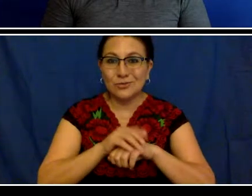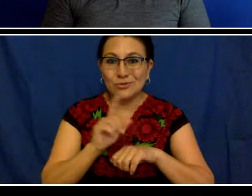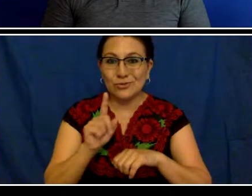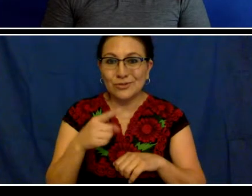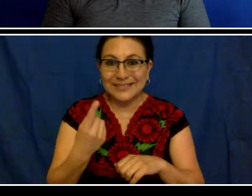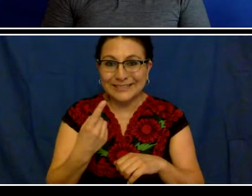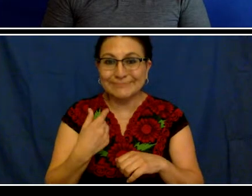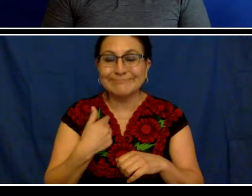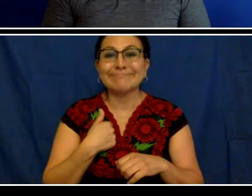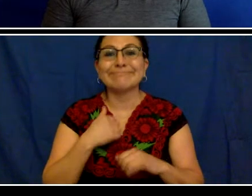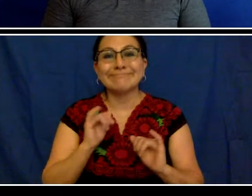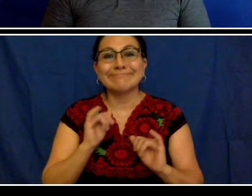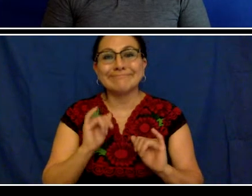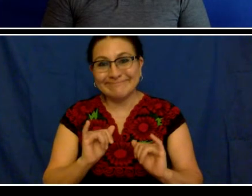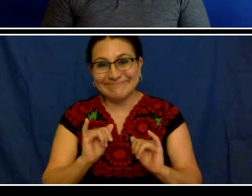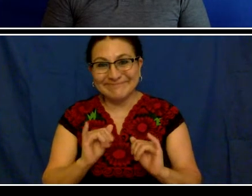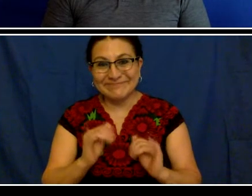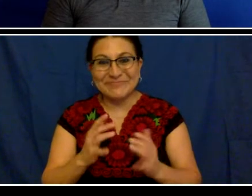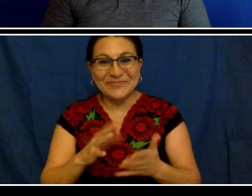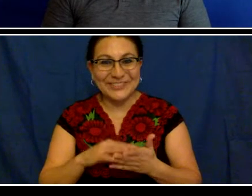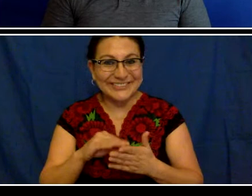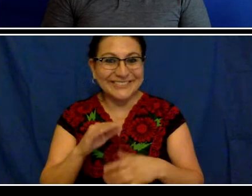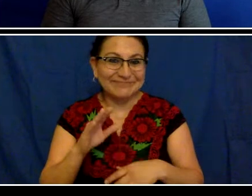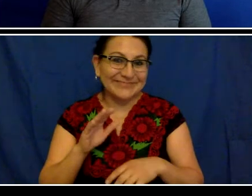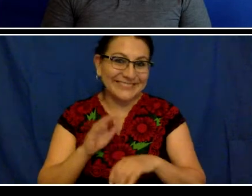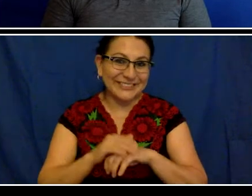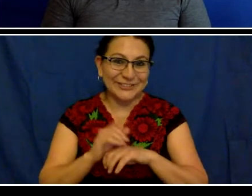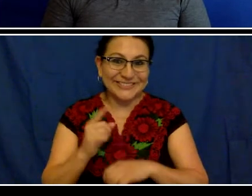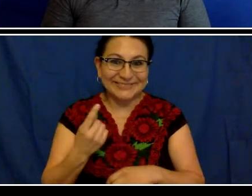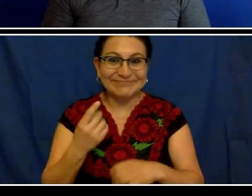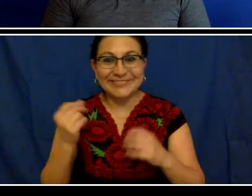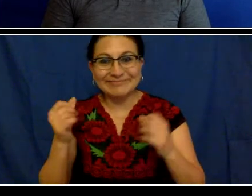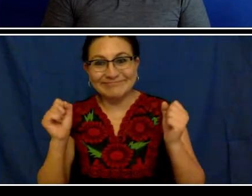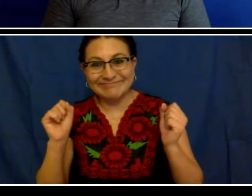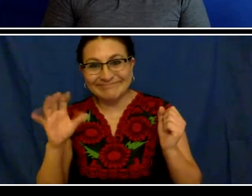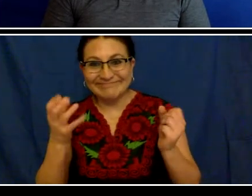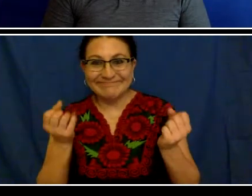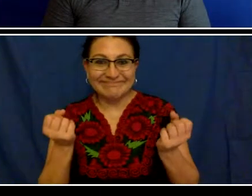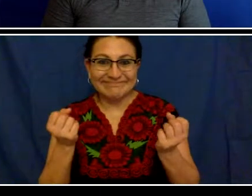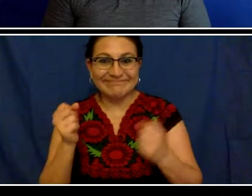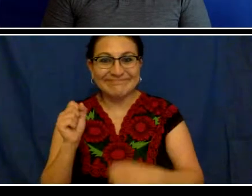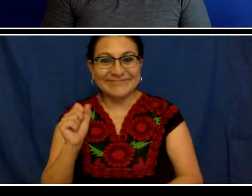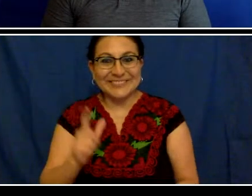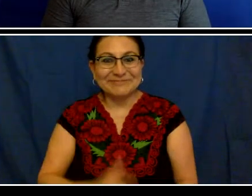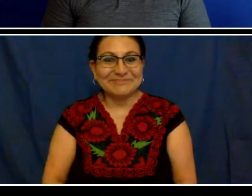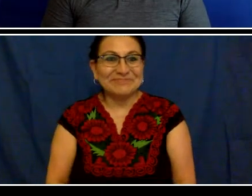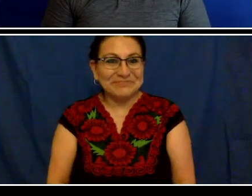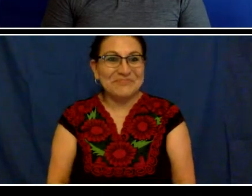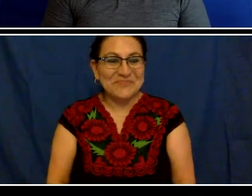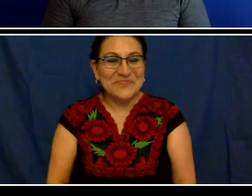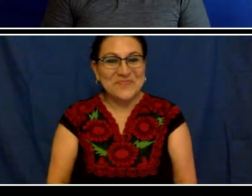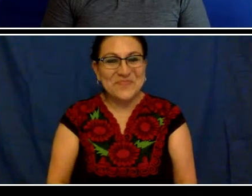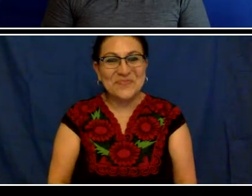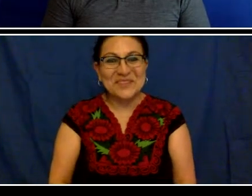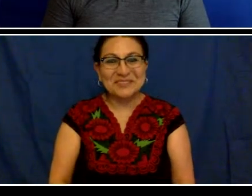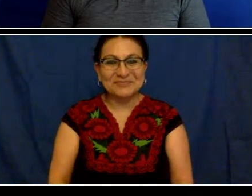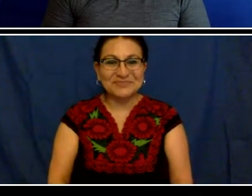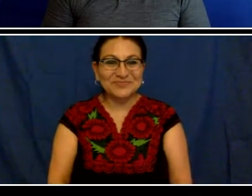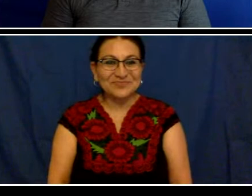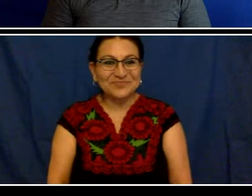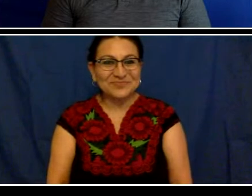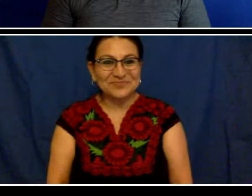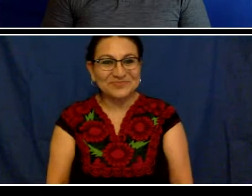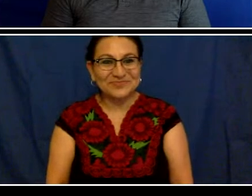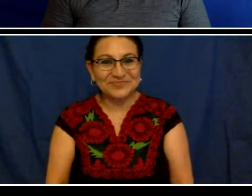other language, so we had to learn English, unfortunately, growing up. So I learned English as my first language, and